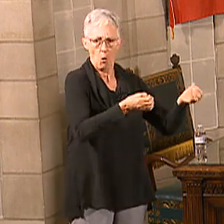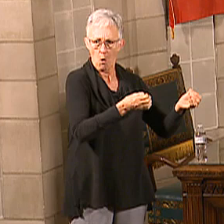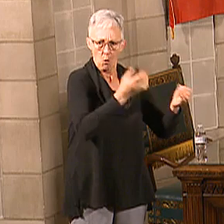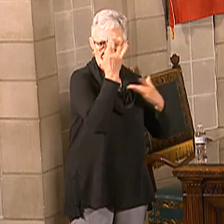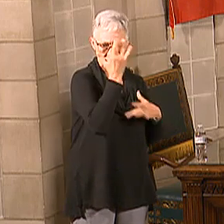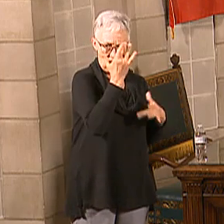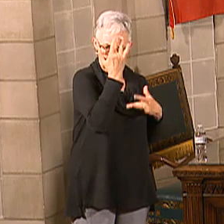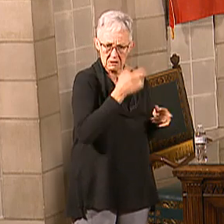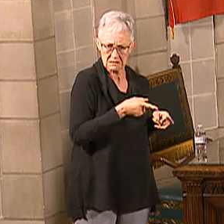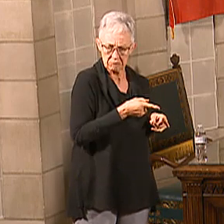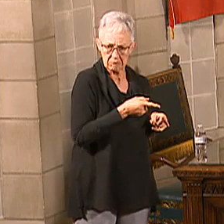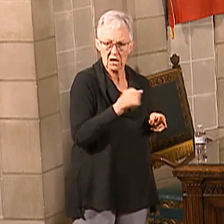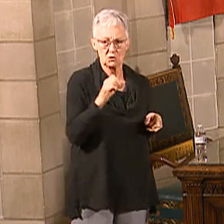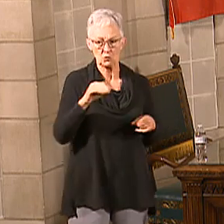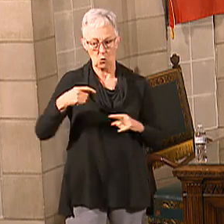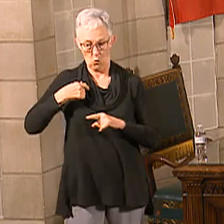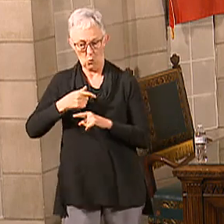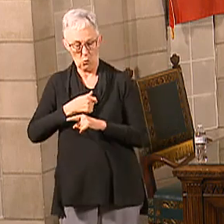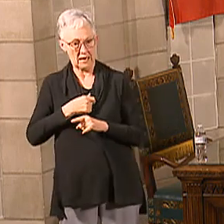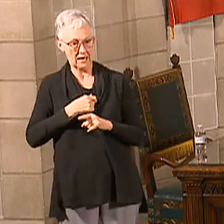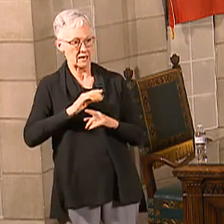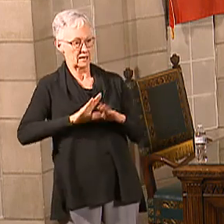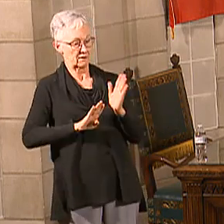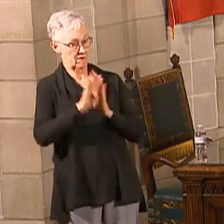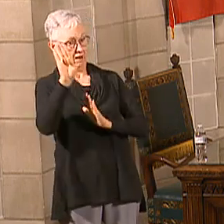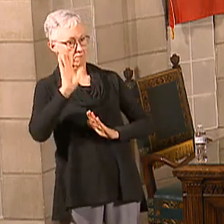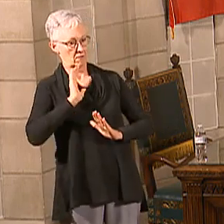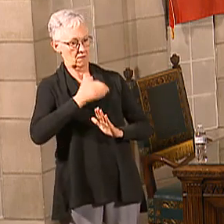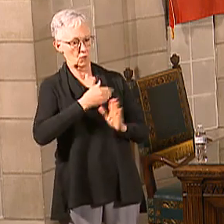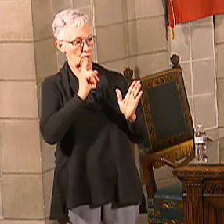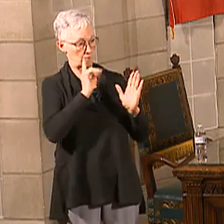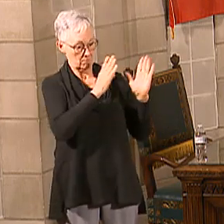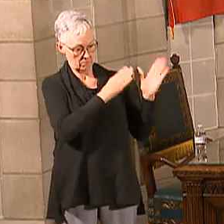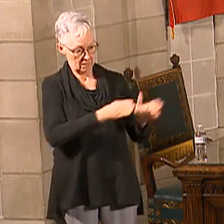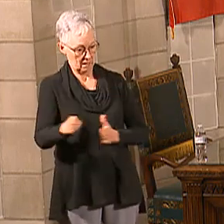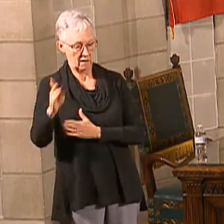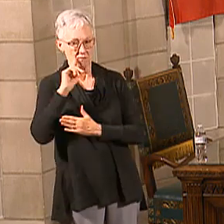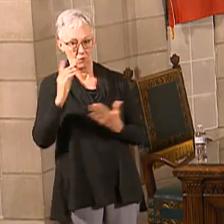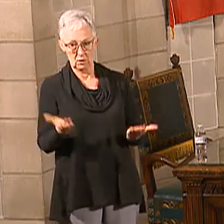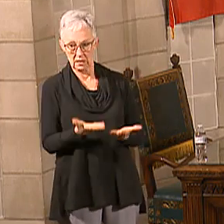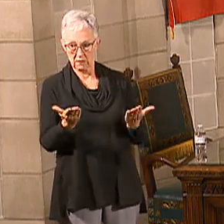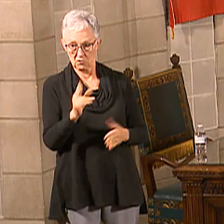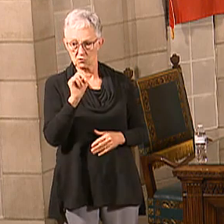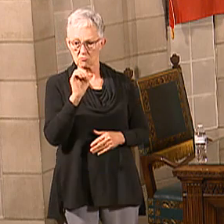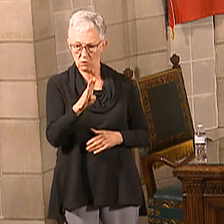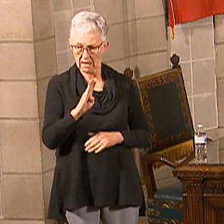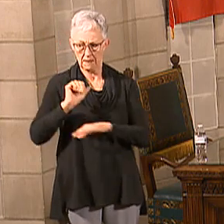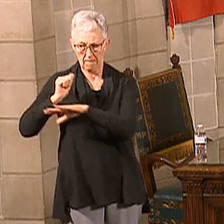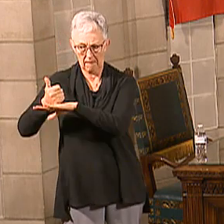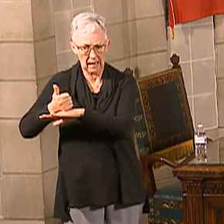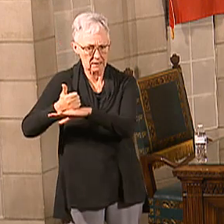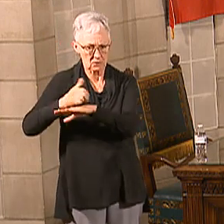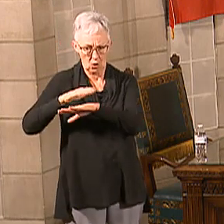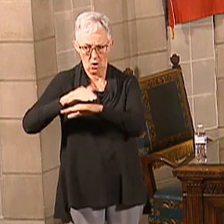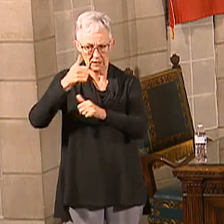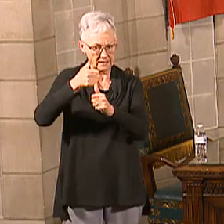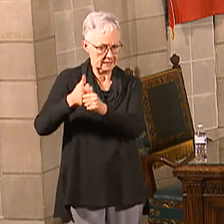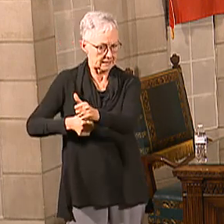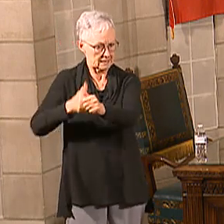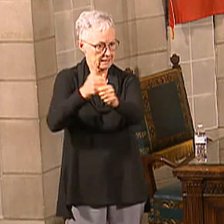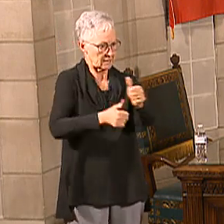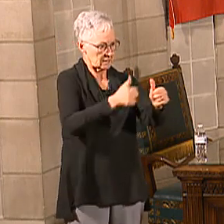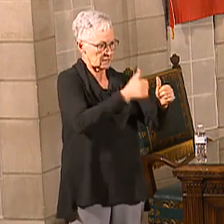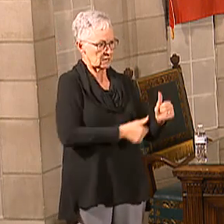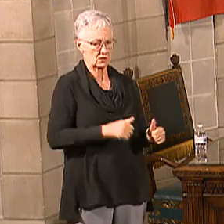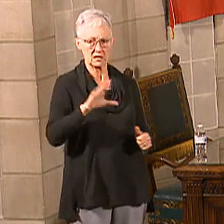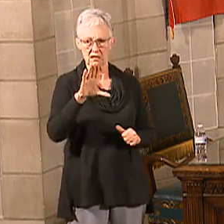together leveraging the resources and the expertise at the University of Nebraska Medical Center. In fact, we did a Facebook Live